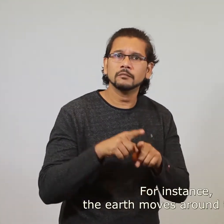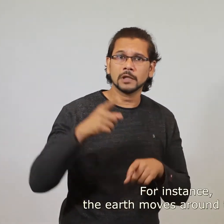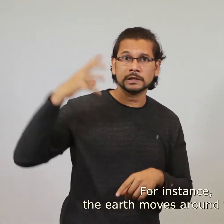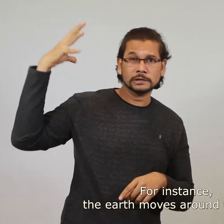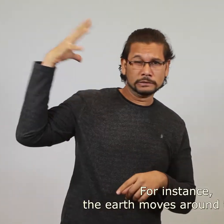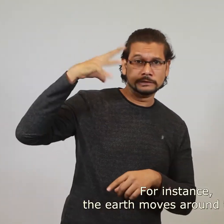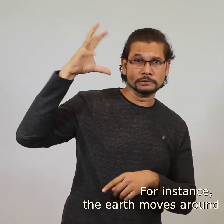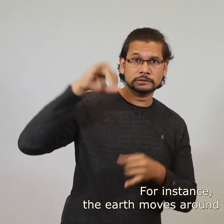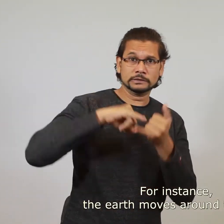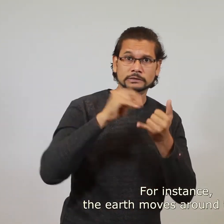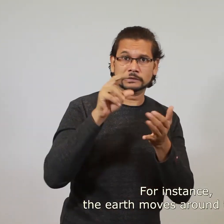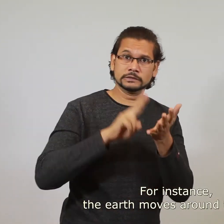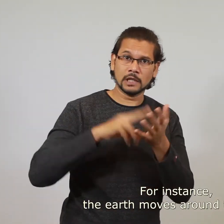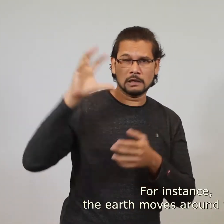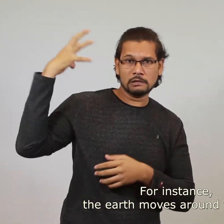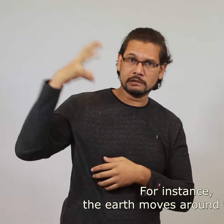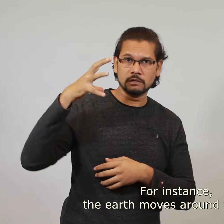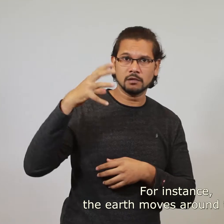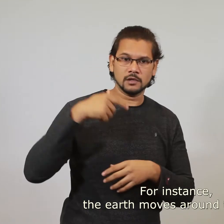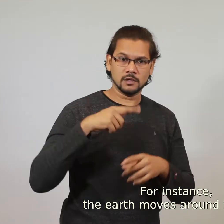For instance, the earth moves around the sun.